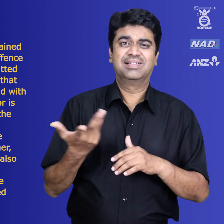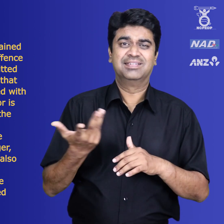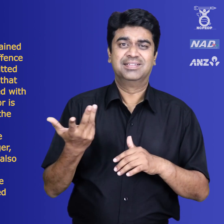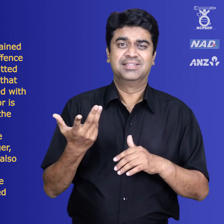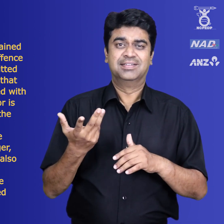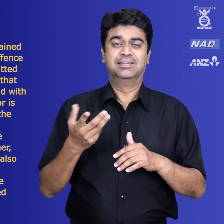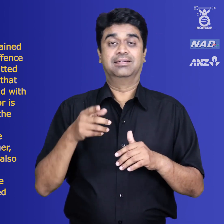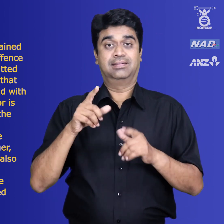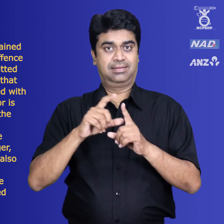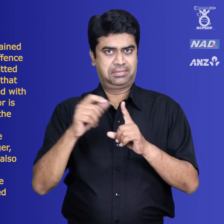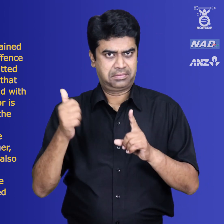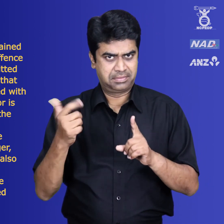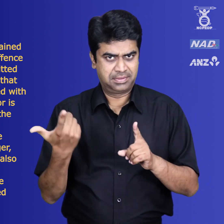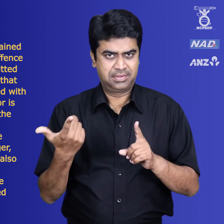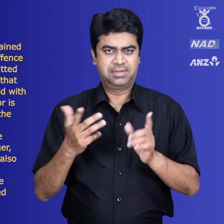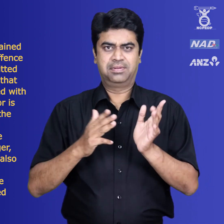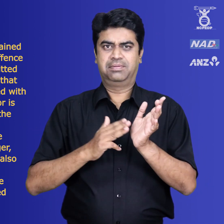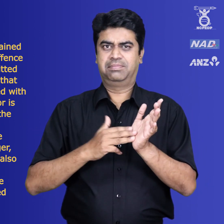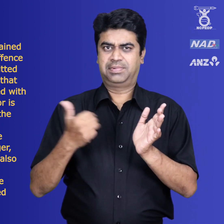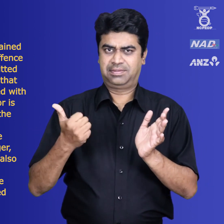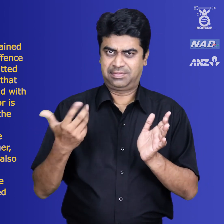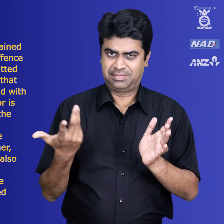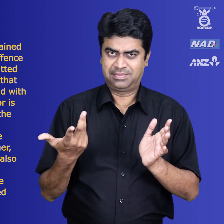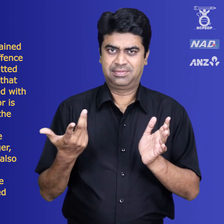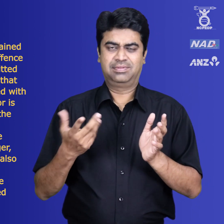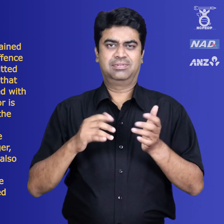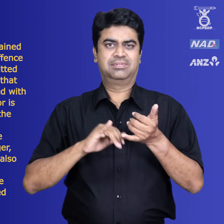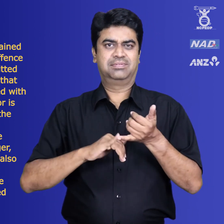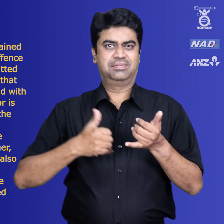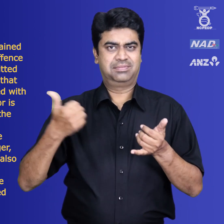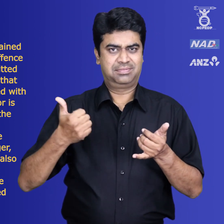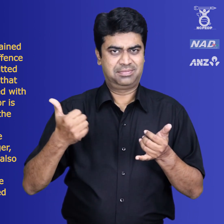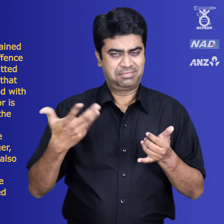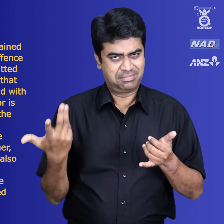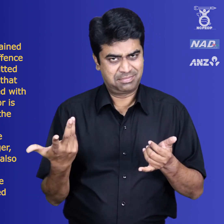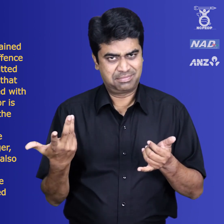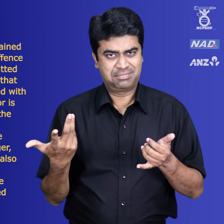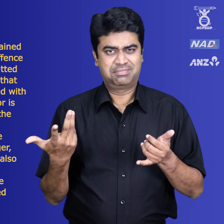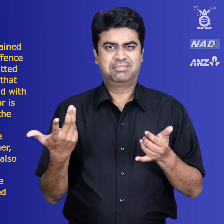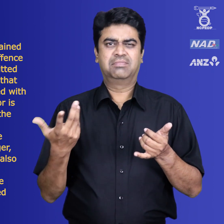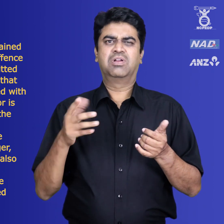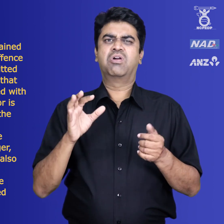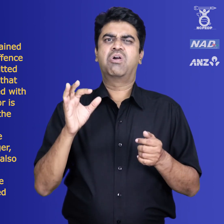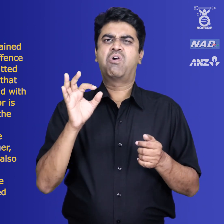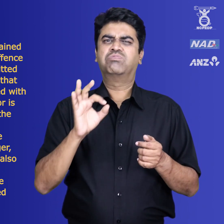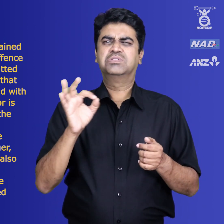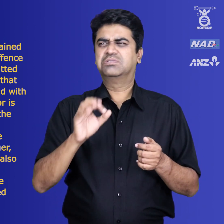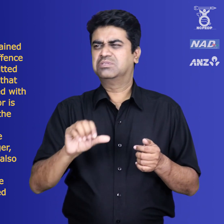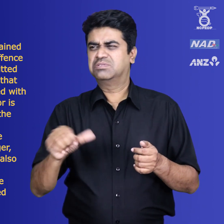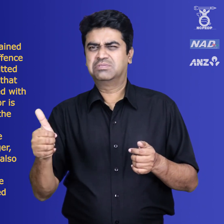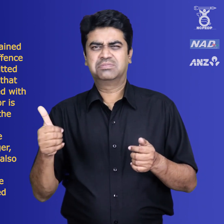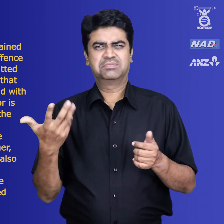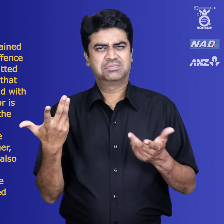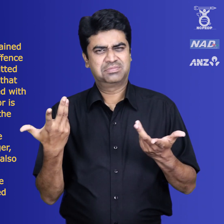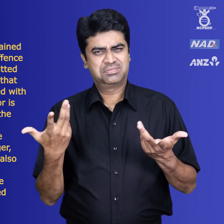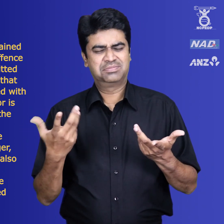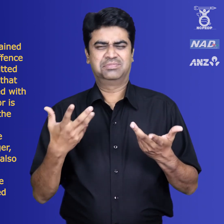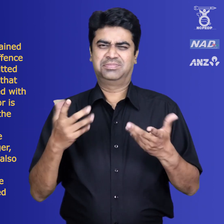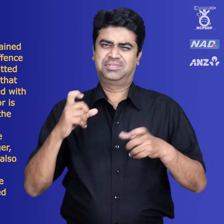of any director, manager, secretary, or other officer of the company, such director, manager,